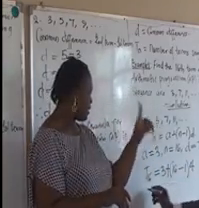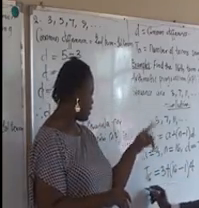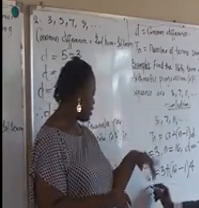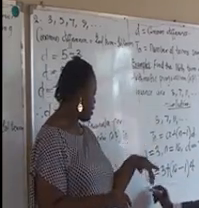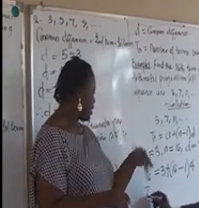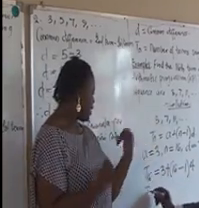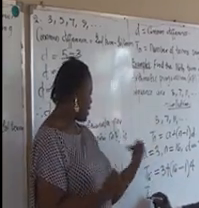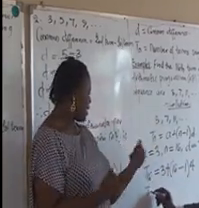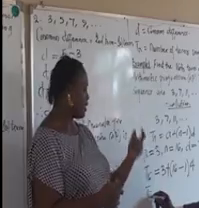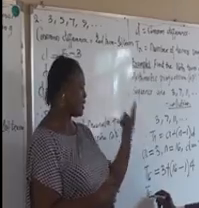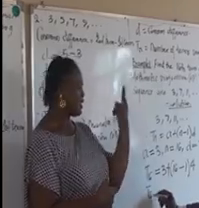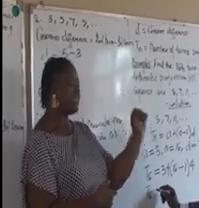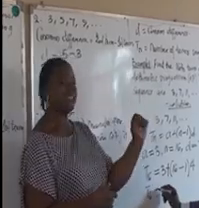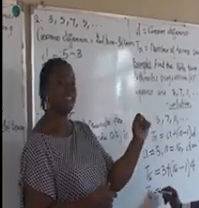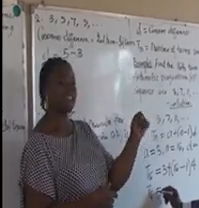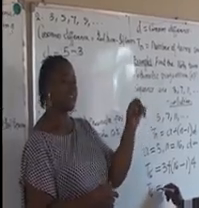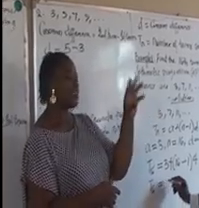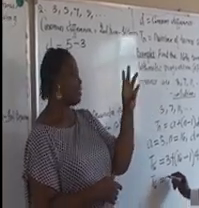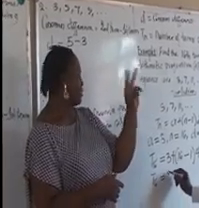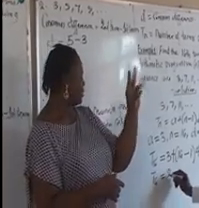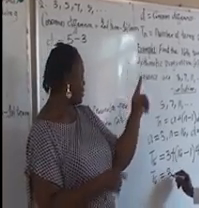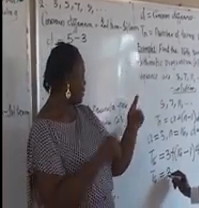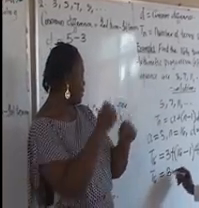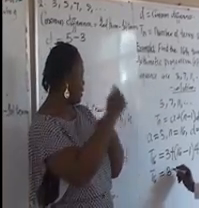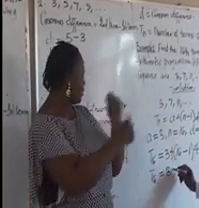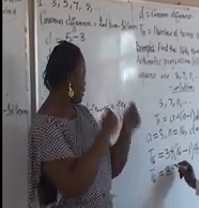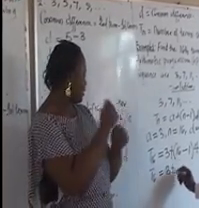So the 16th term,